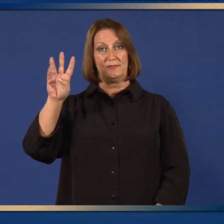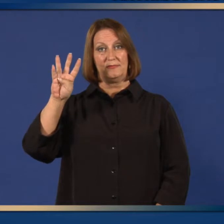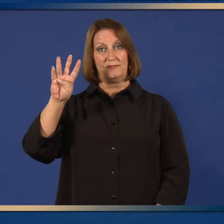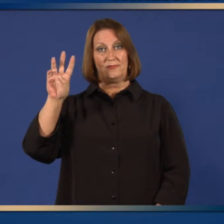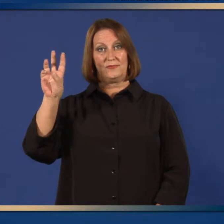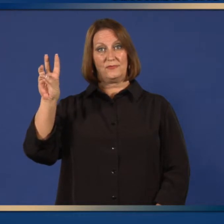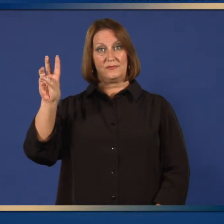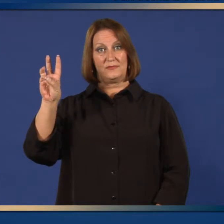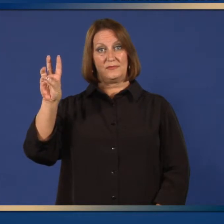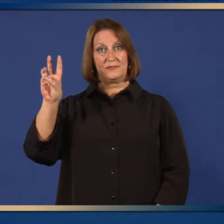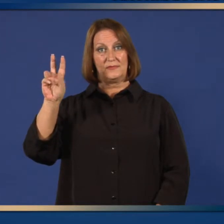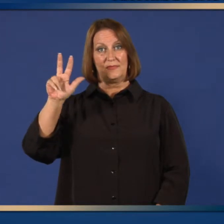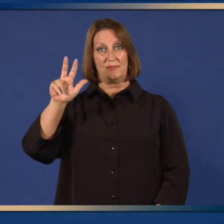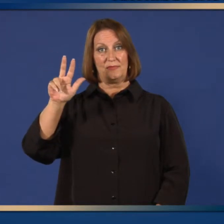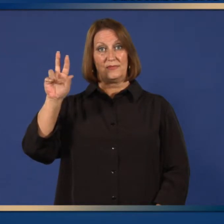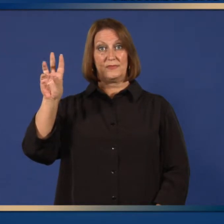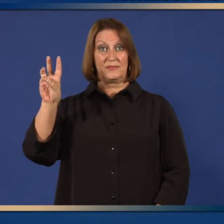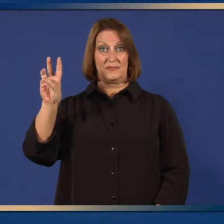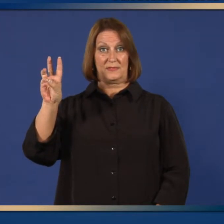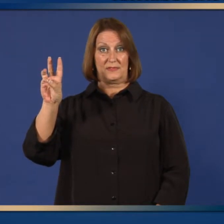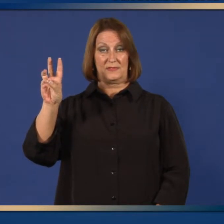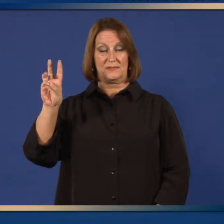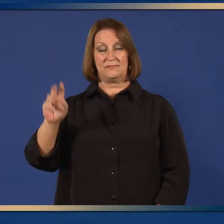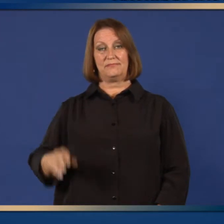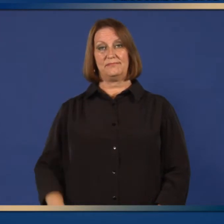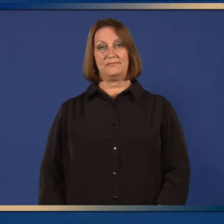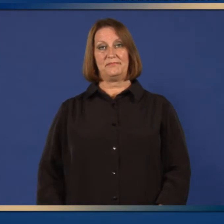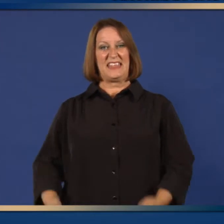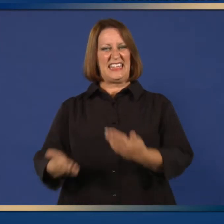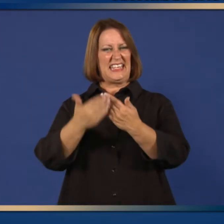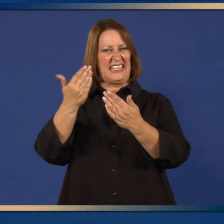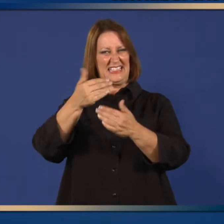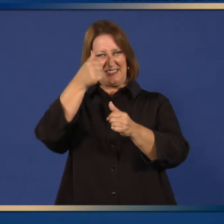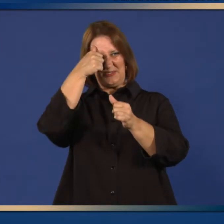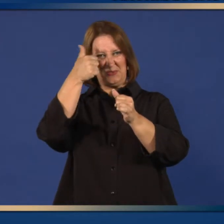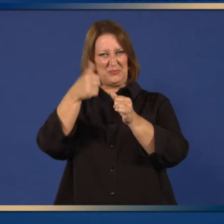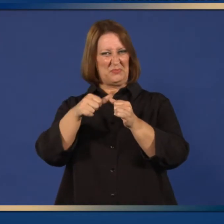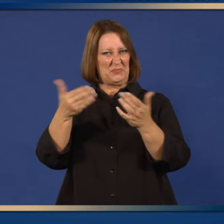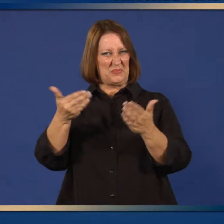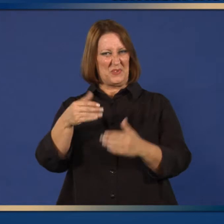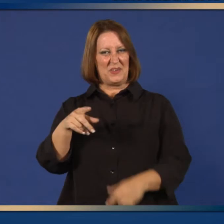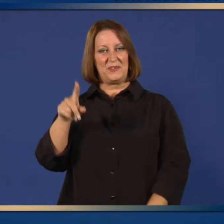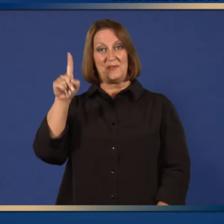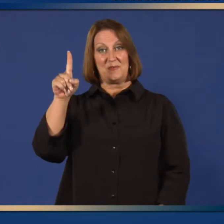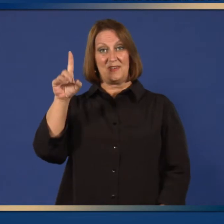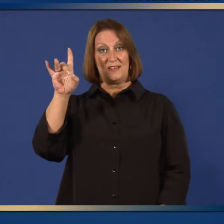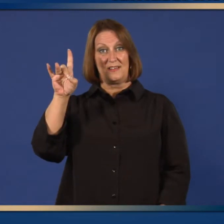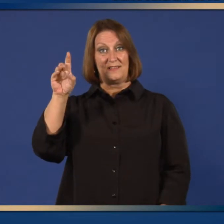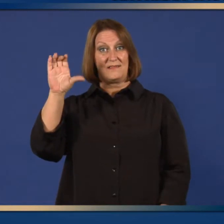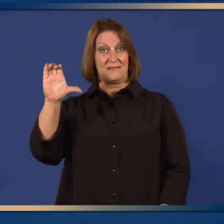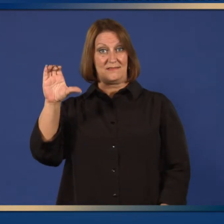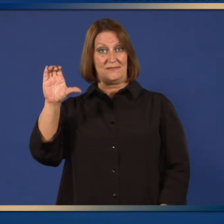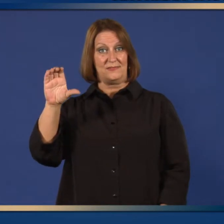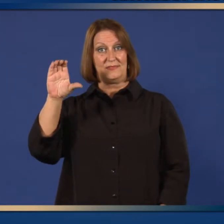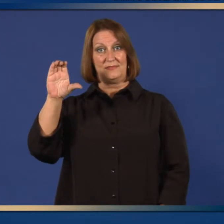1-800-232-4636. That's